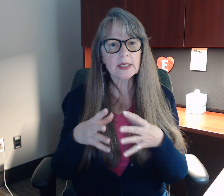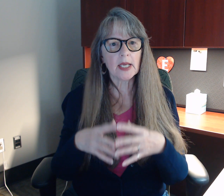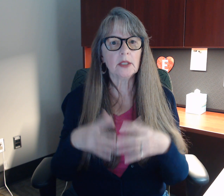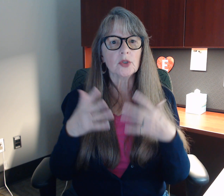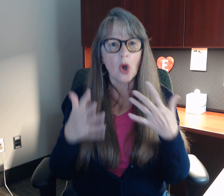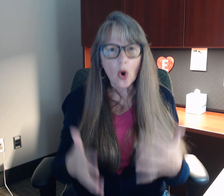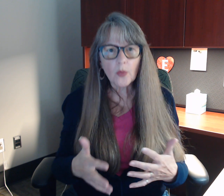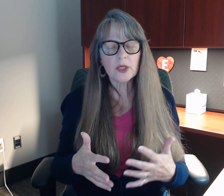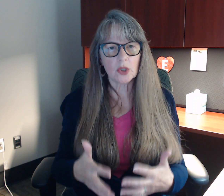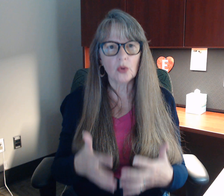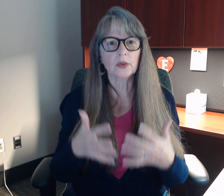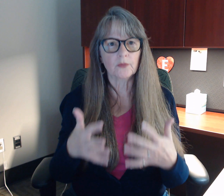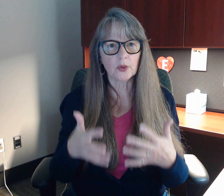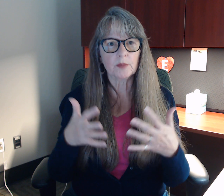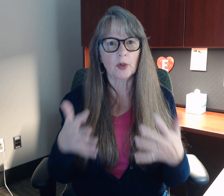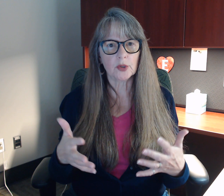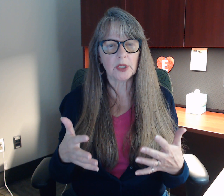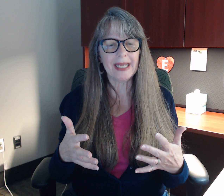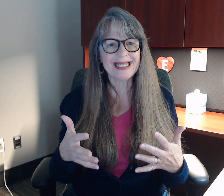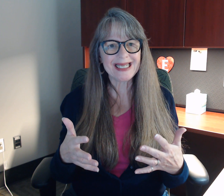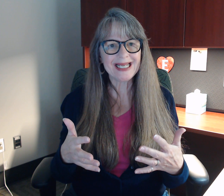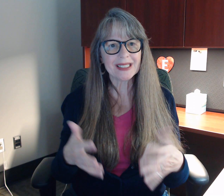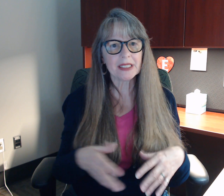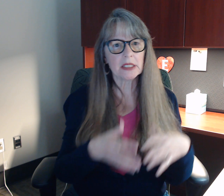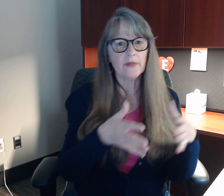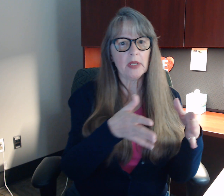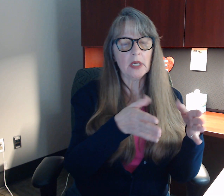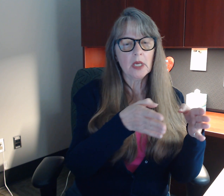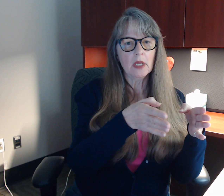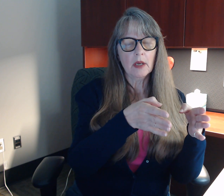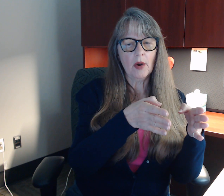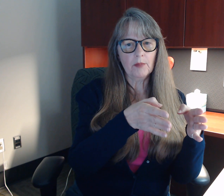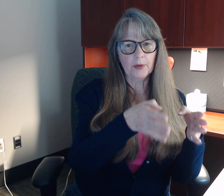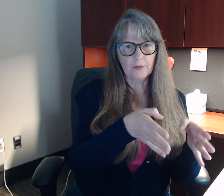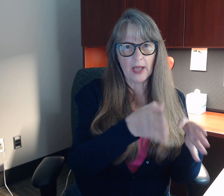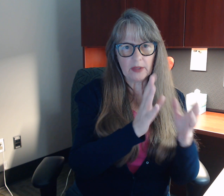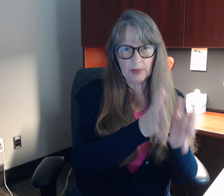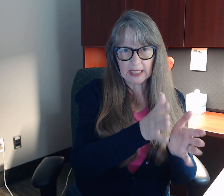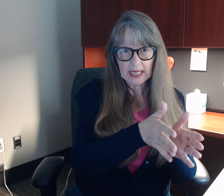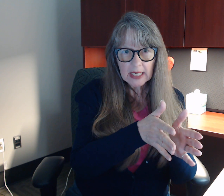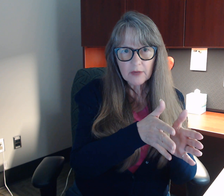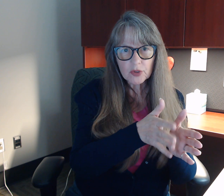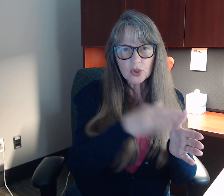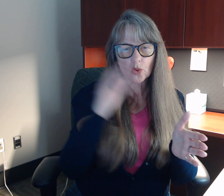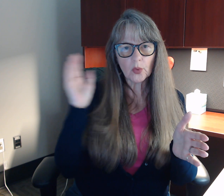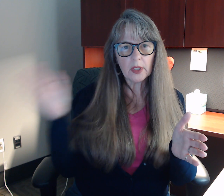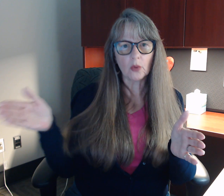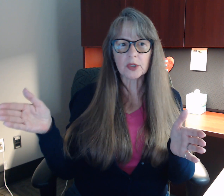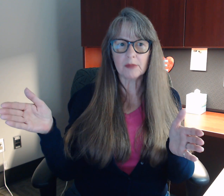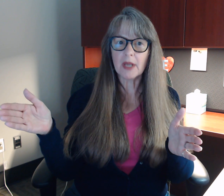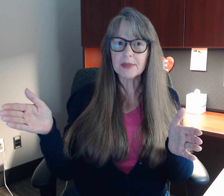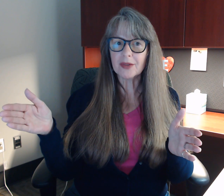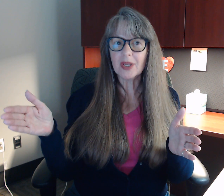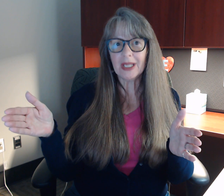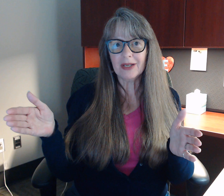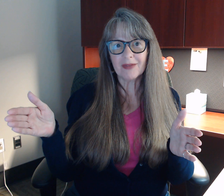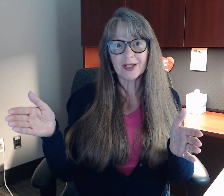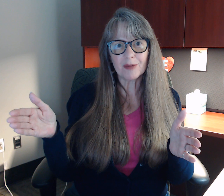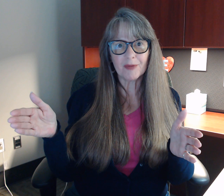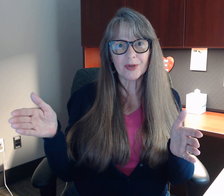ASL is always told in first person, and tense is given at the beginning of the story or sometimes at the end, and that's going to be frustrating